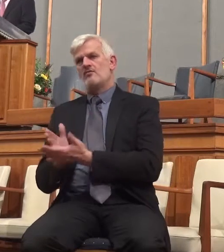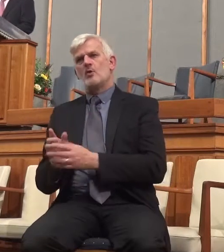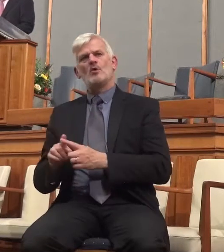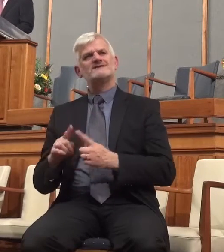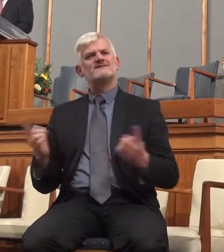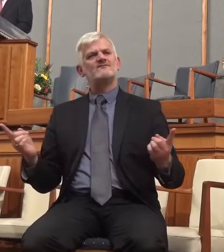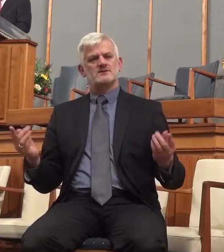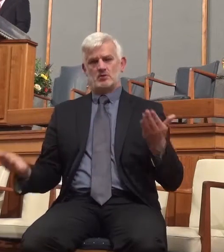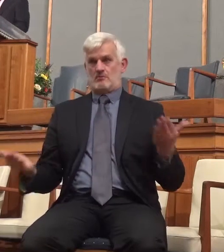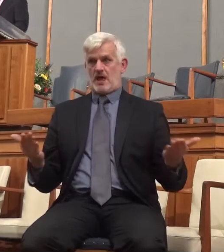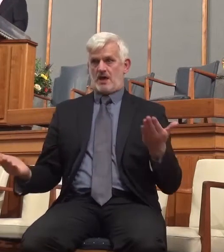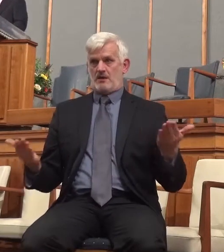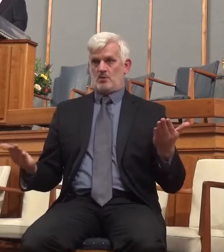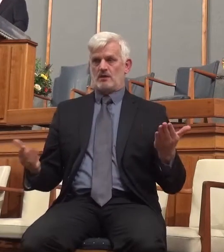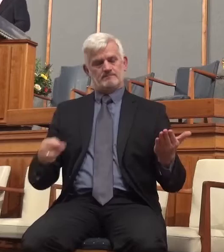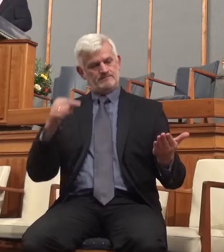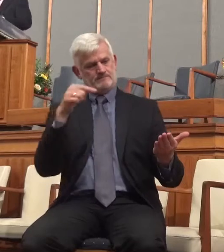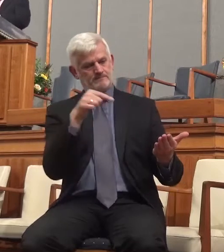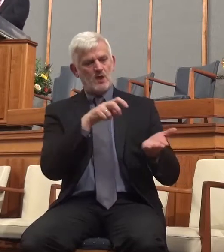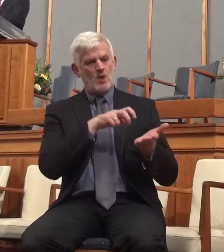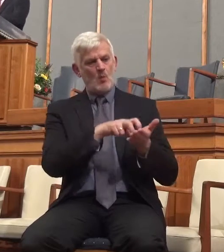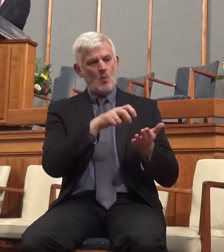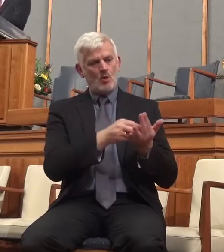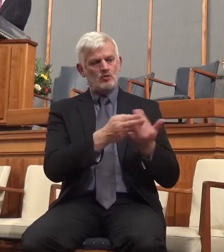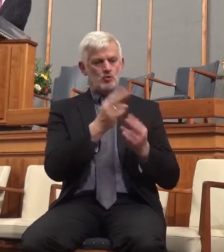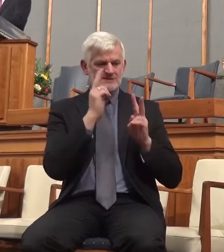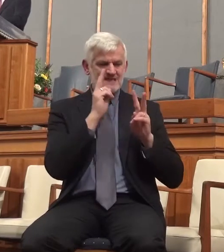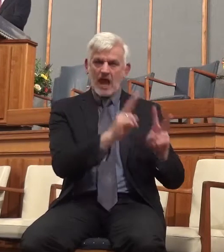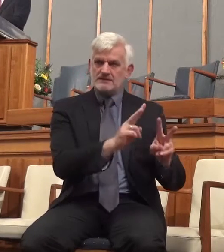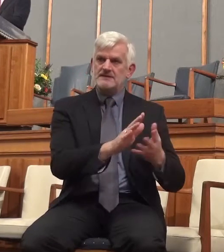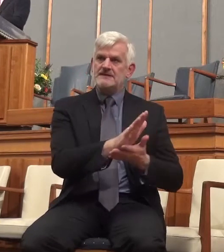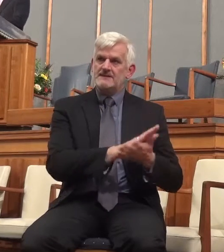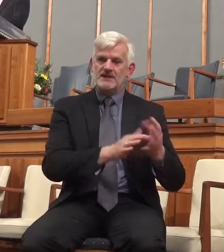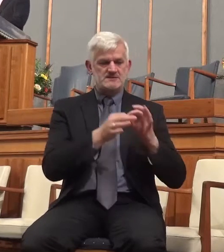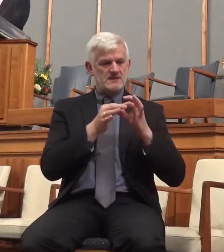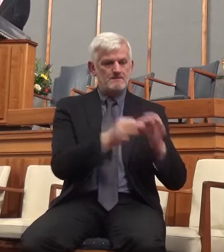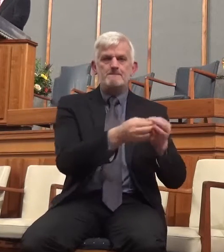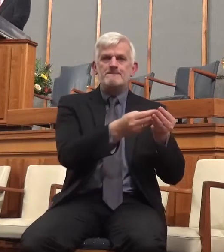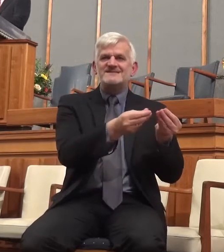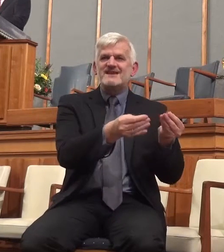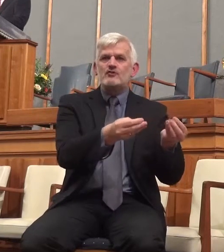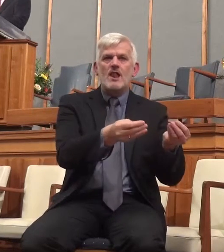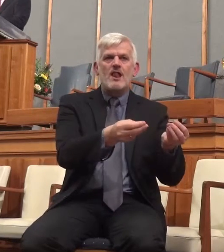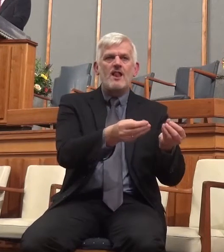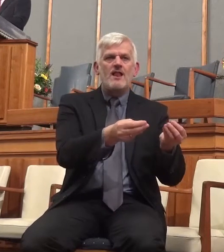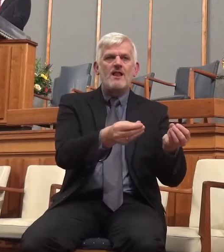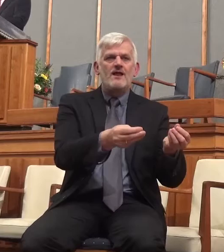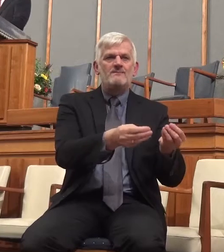mean materialistic in the broadest sense. In other words, there is only